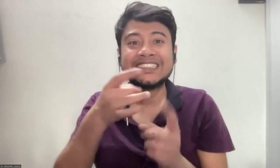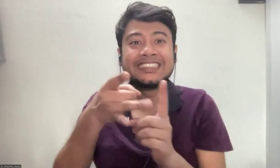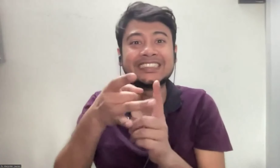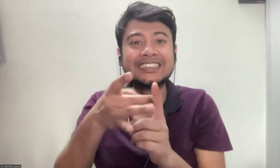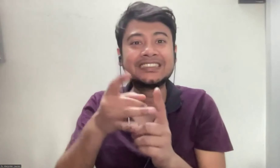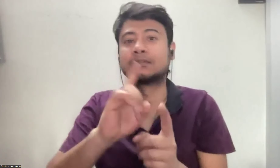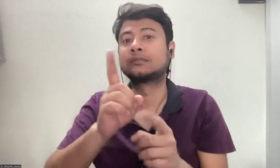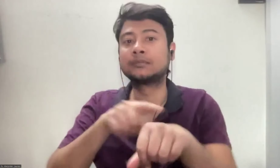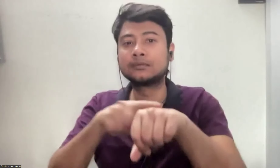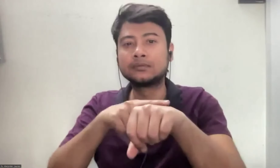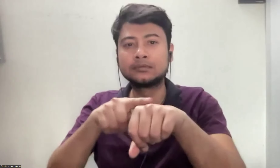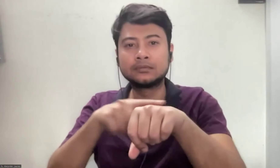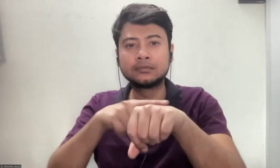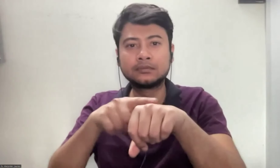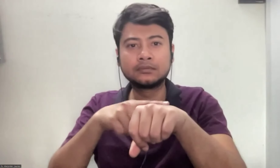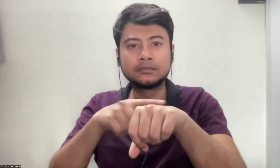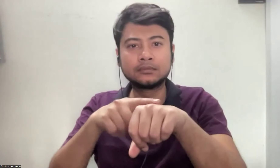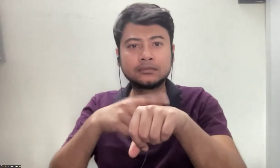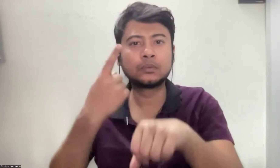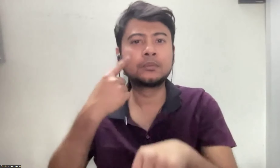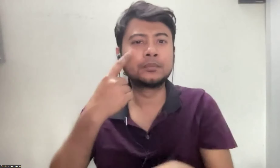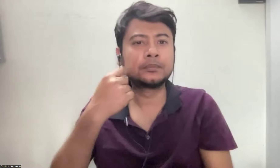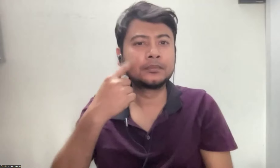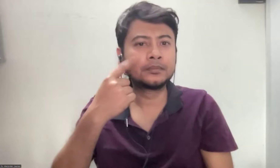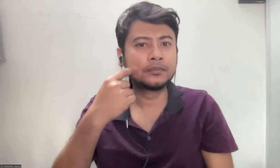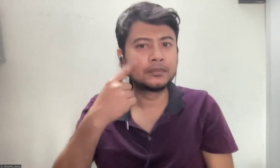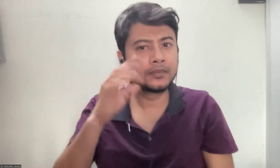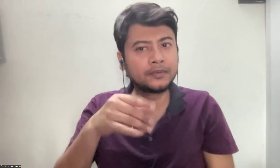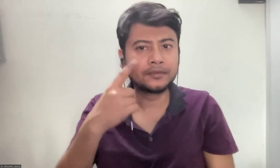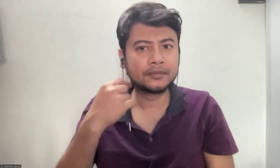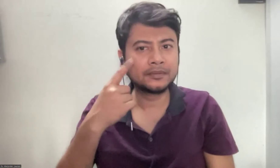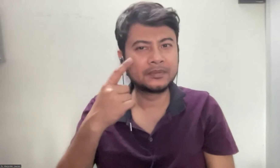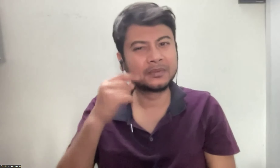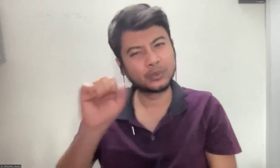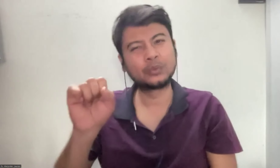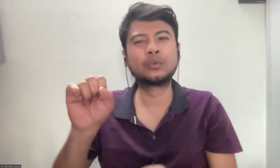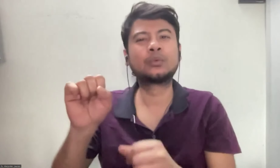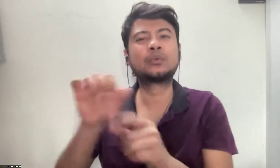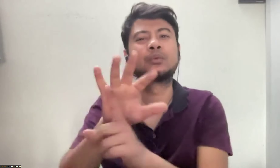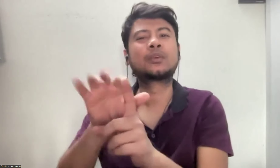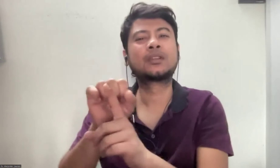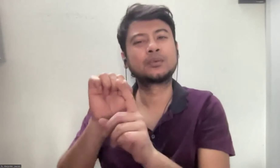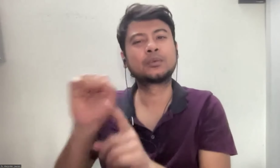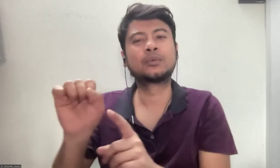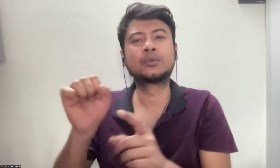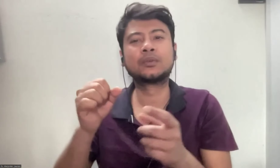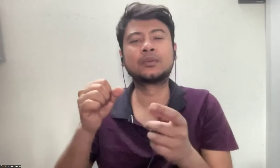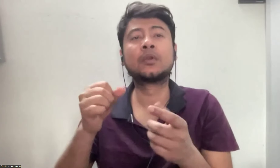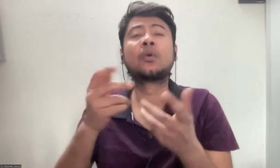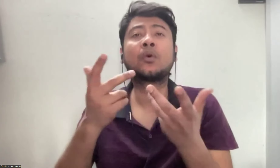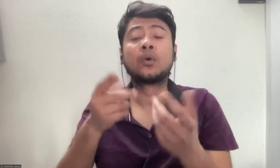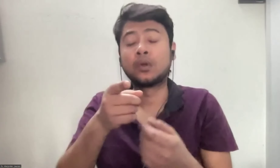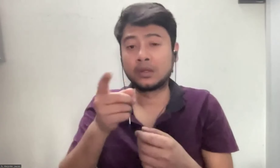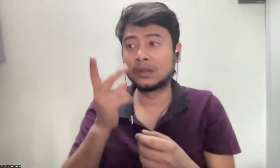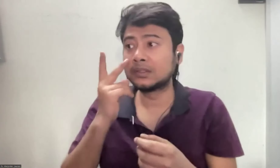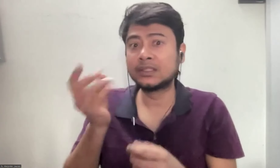preferred. I mean, slowly you can start buying these things. If they're very expensive, you can use whatever is available at